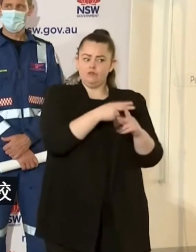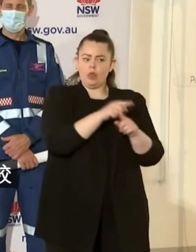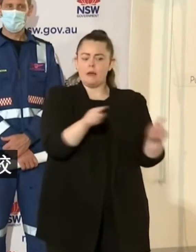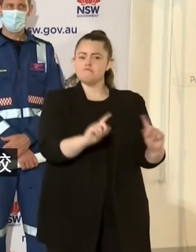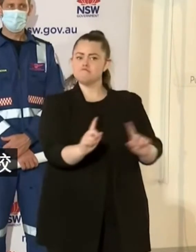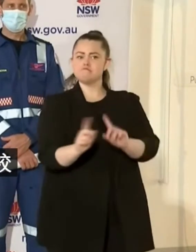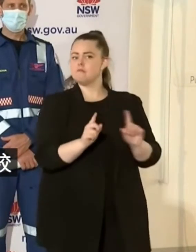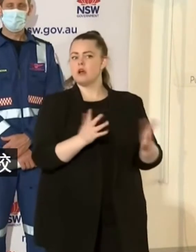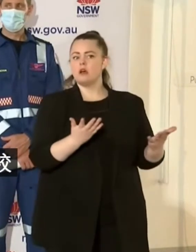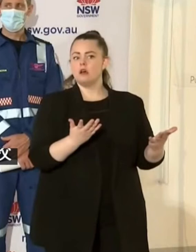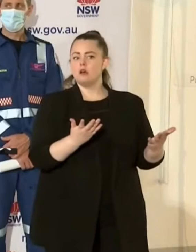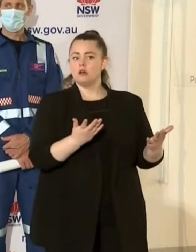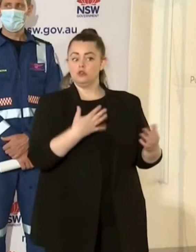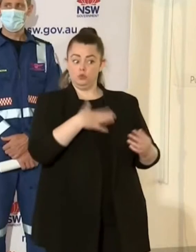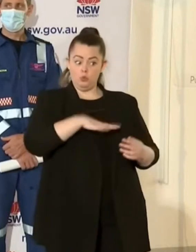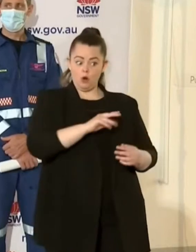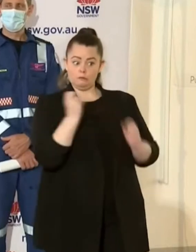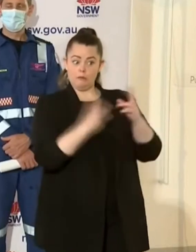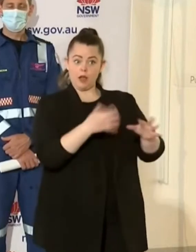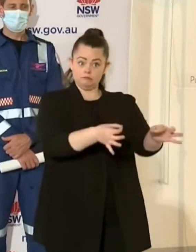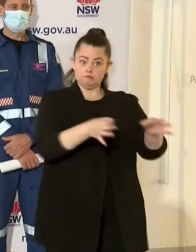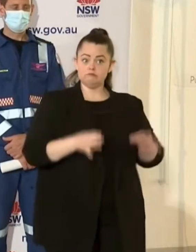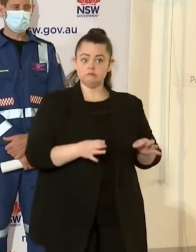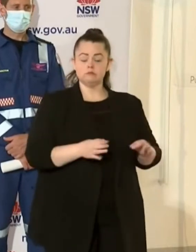an ex-school teacher, I would love to have the kids back at school earlier.